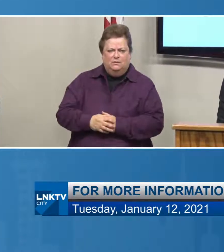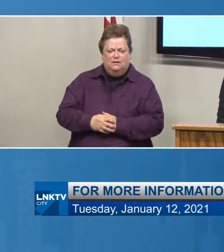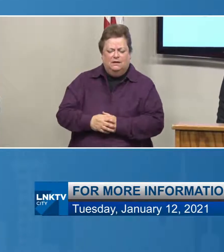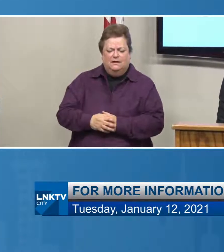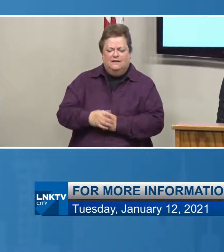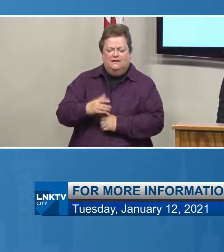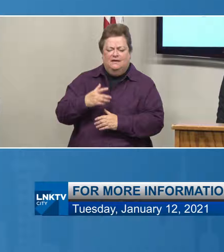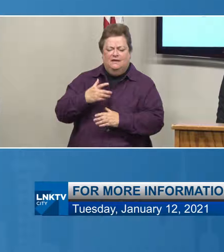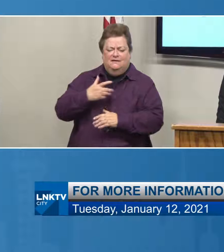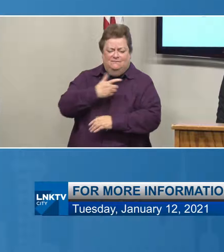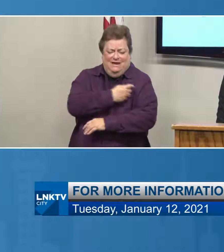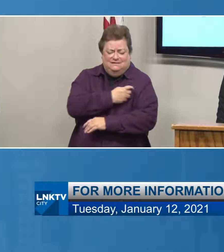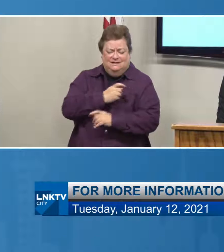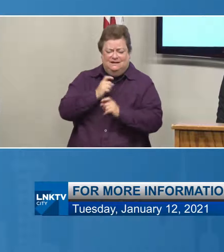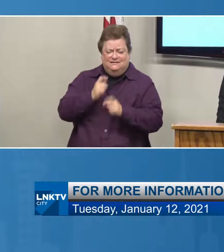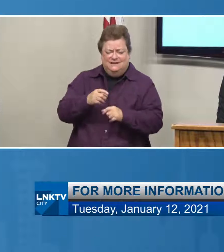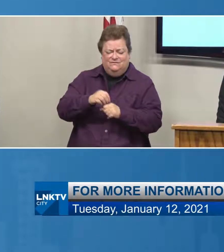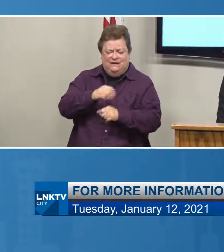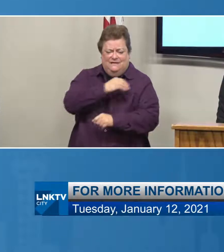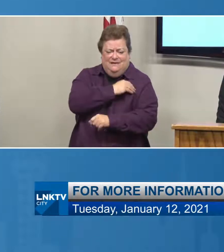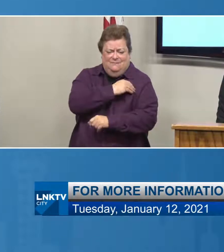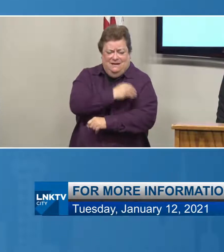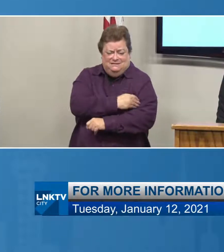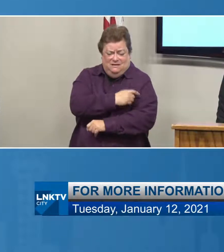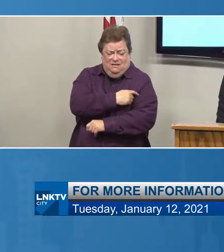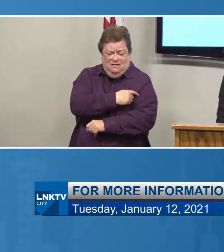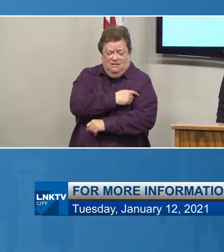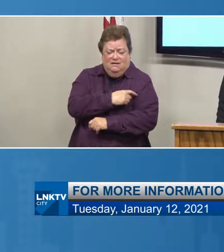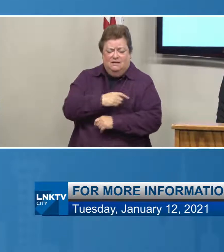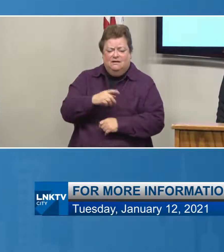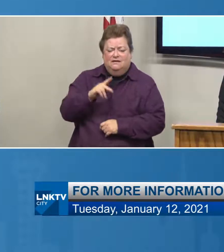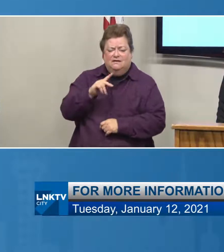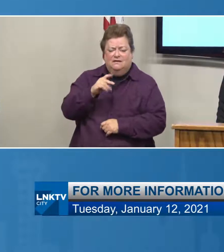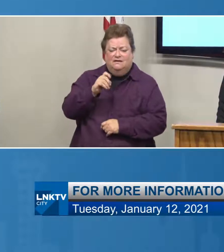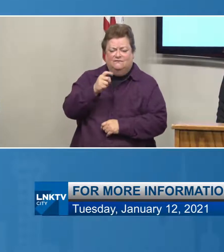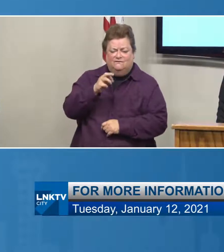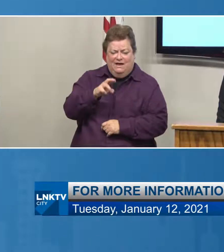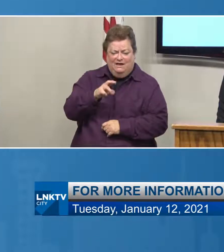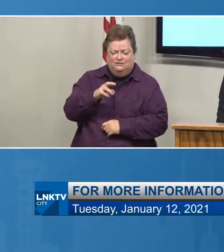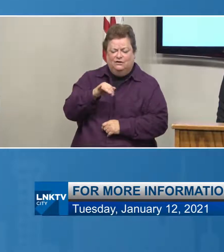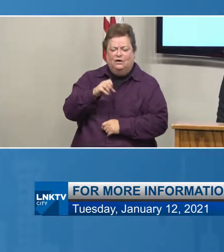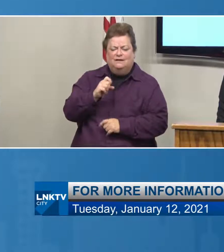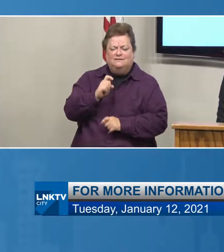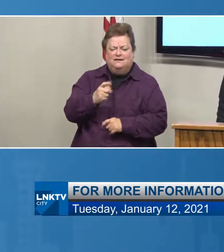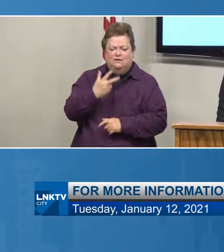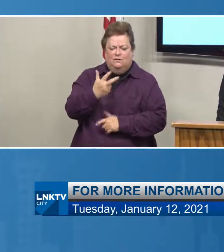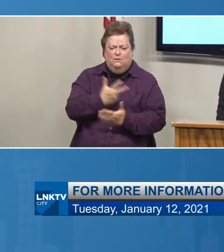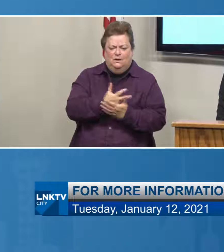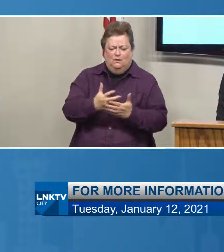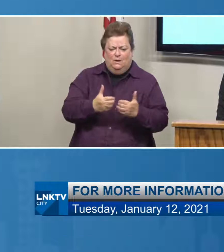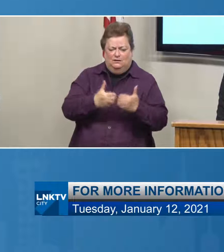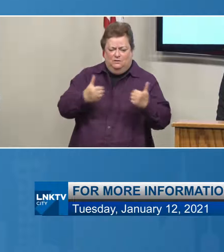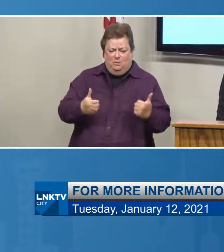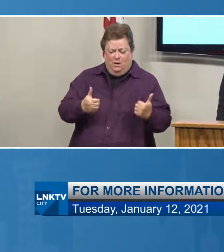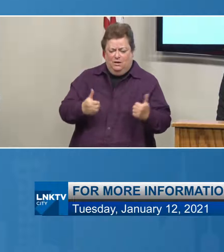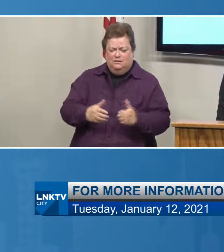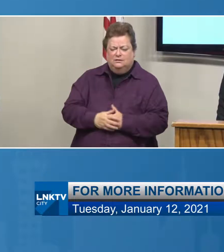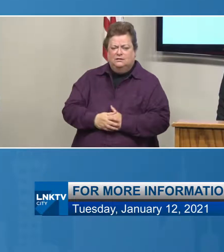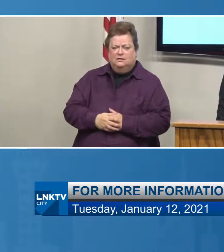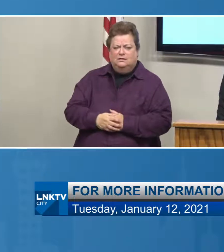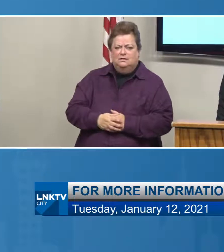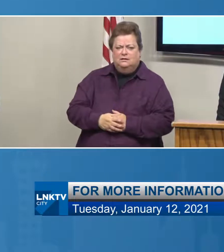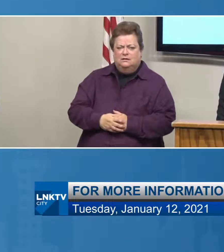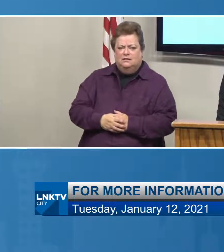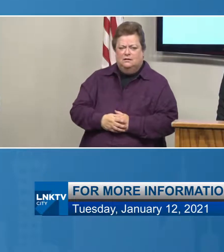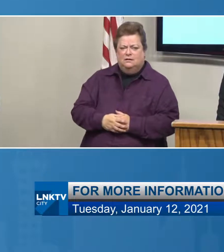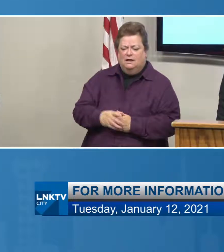muscle. The Pfizer vaccine is given 3 weeks apart, the 2 doses, and